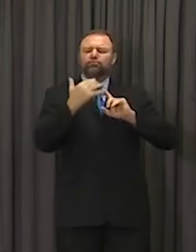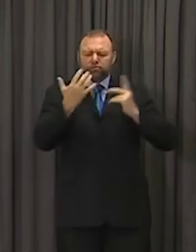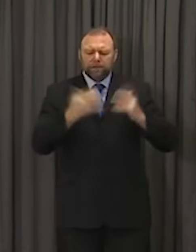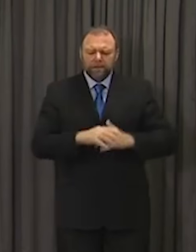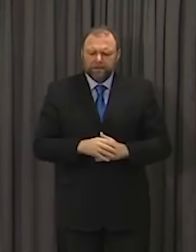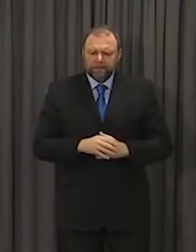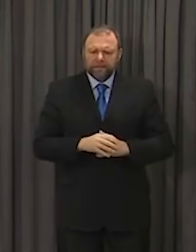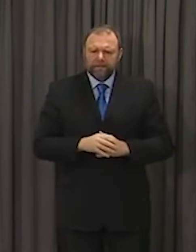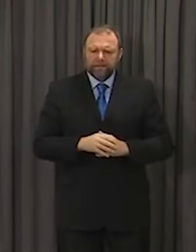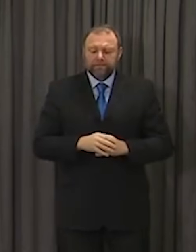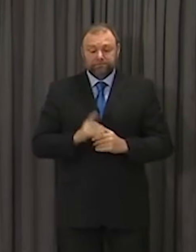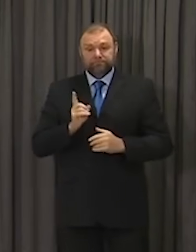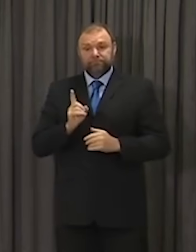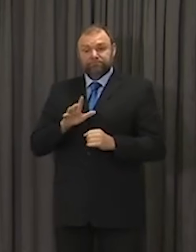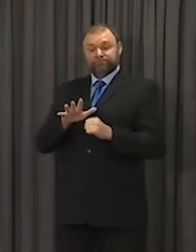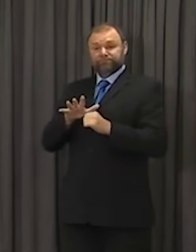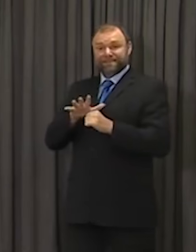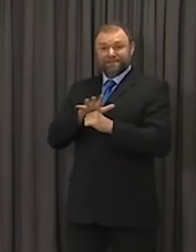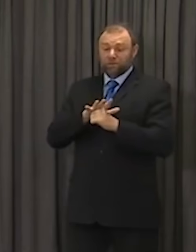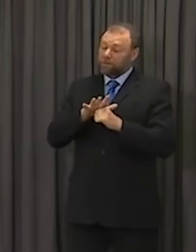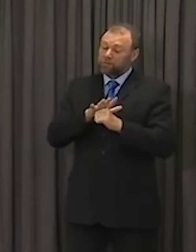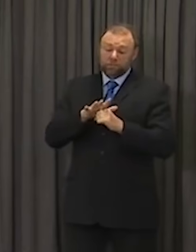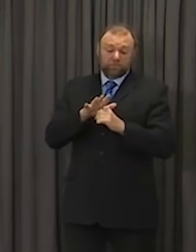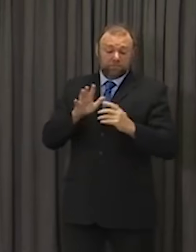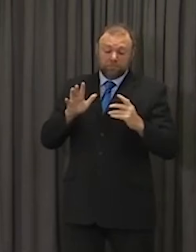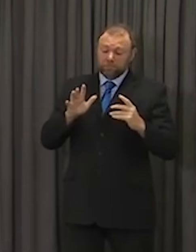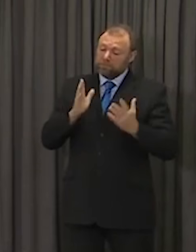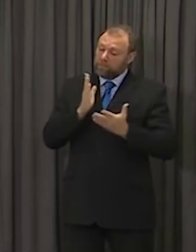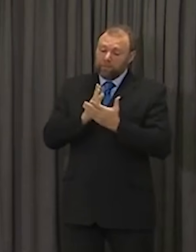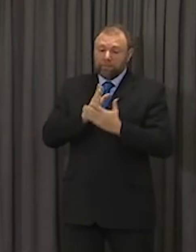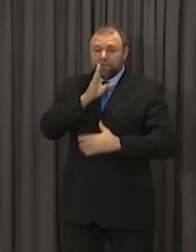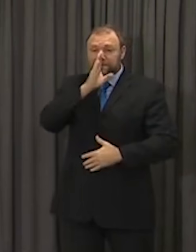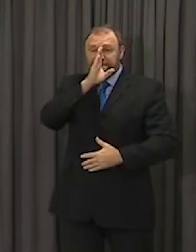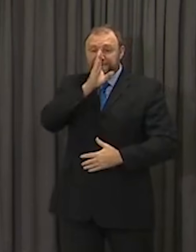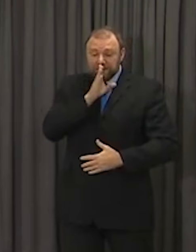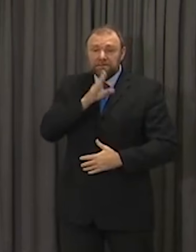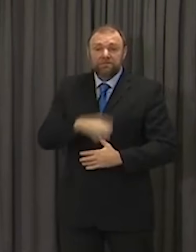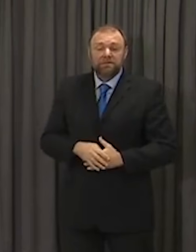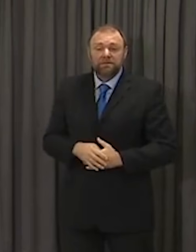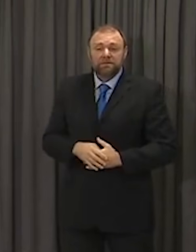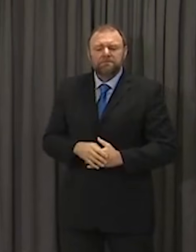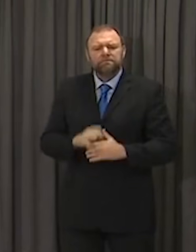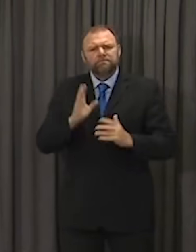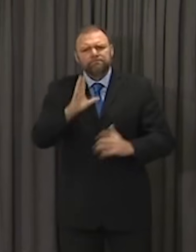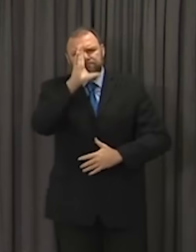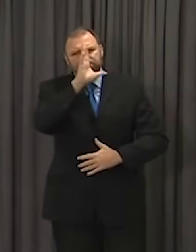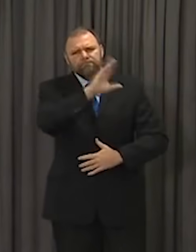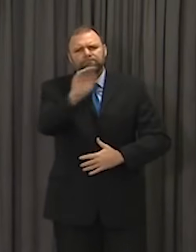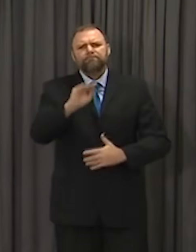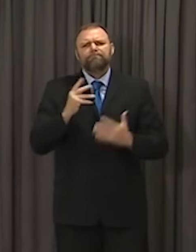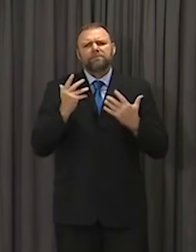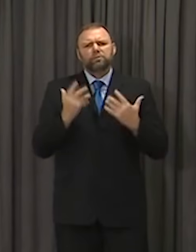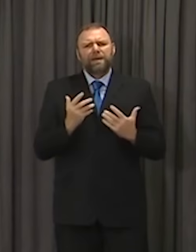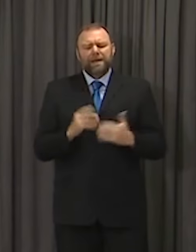The situation we are facing is extremely serious. And I have to tell you today that the